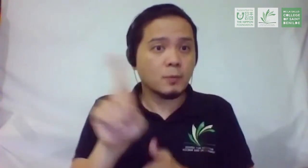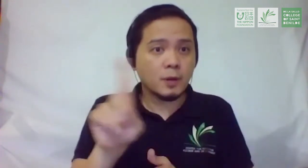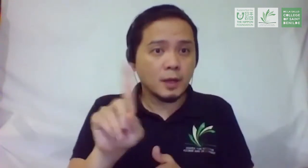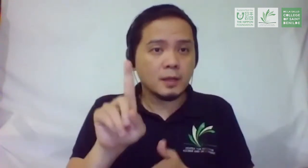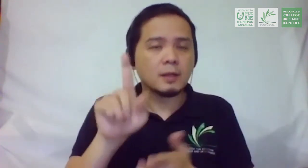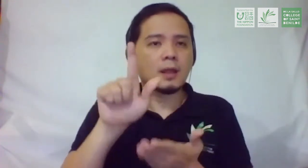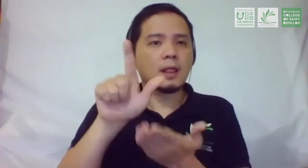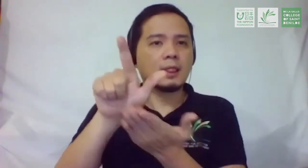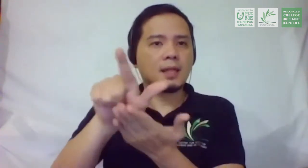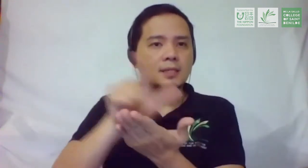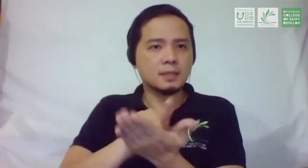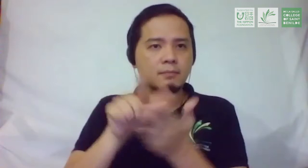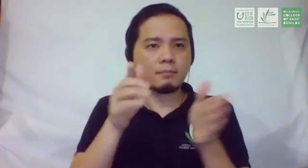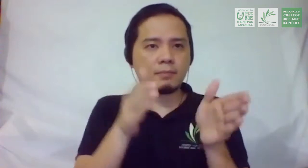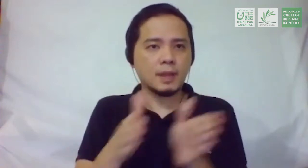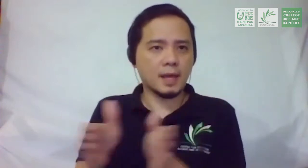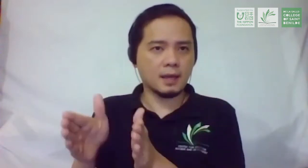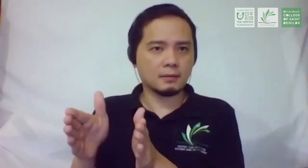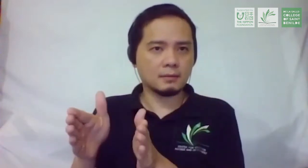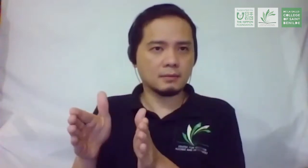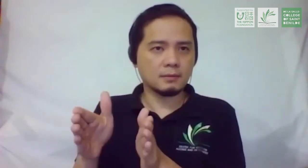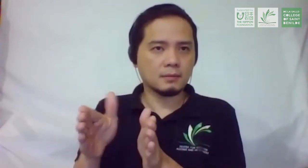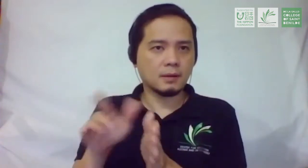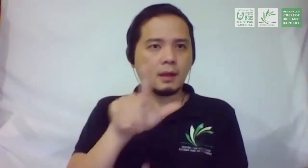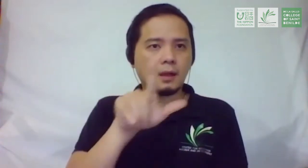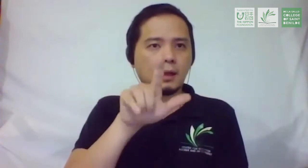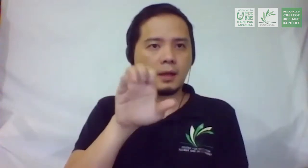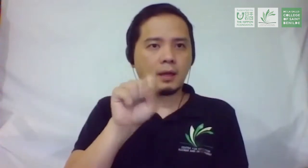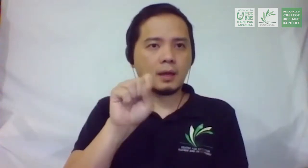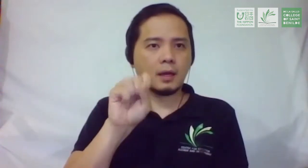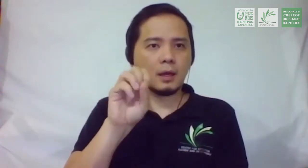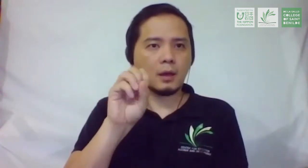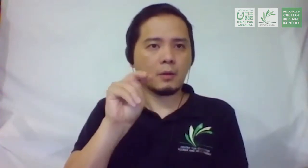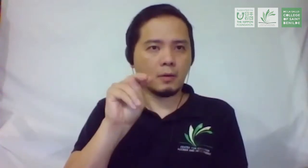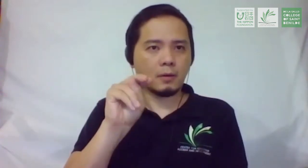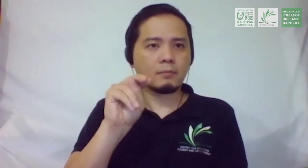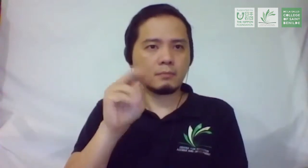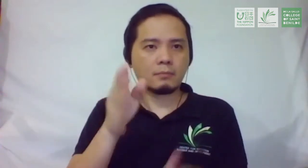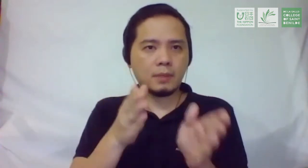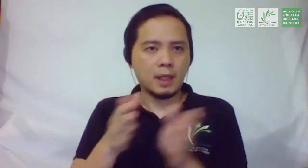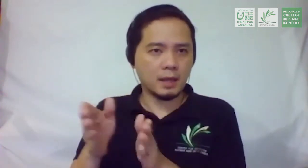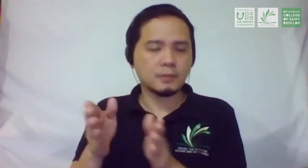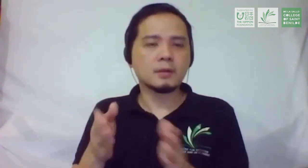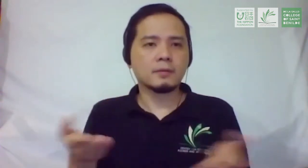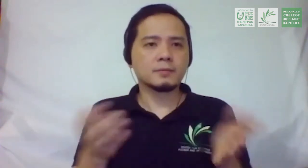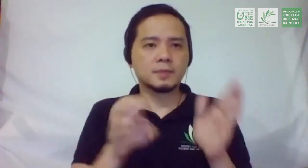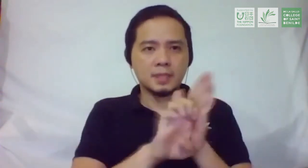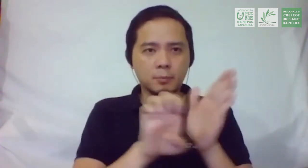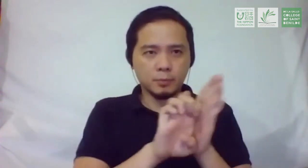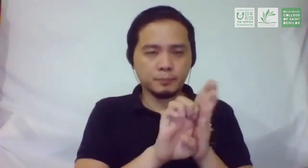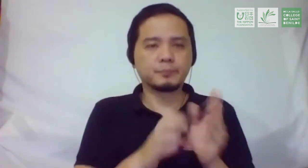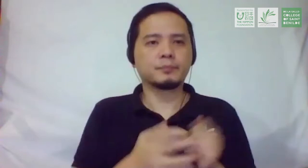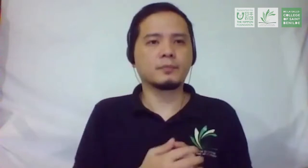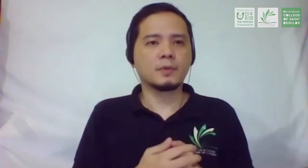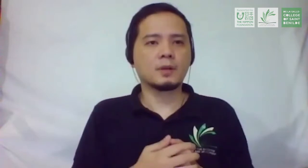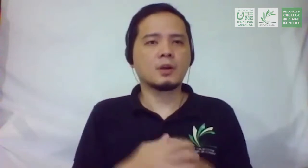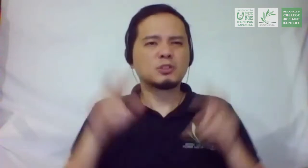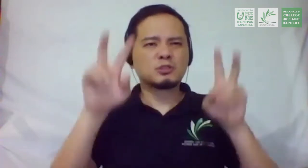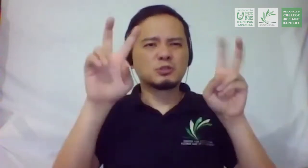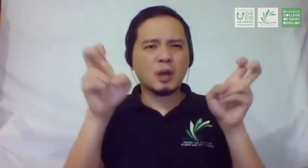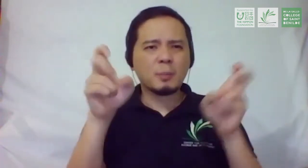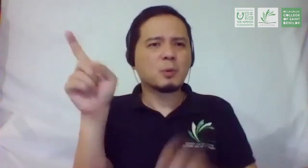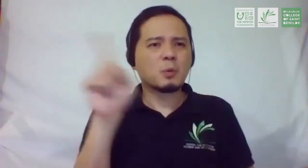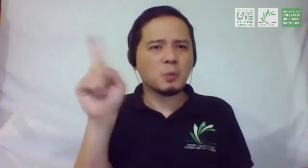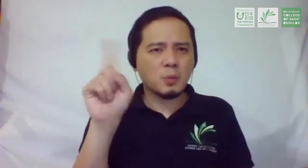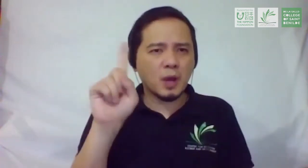A lesson plan, you will say, okay, what's the topic I'm teaching? Okay, I'm teaching